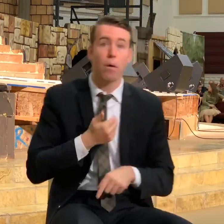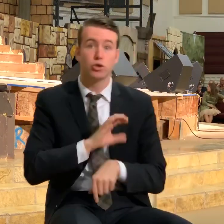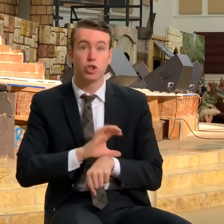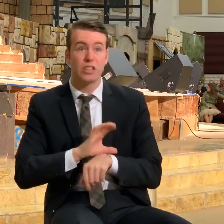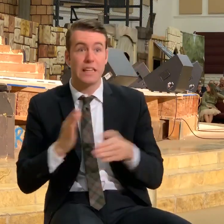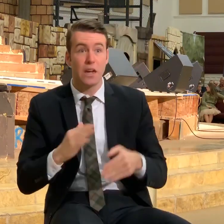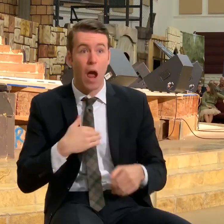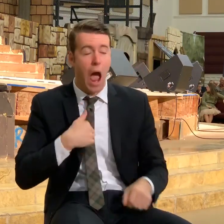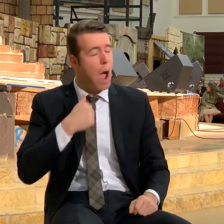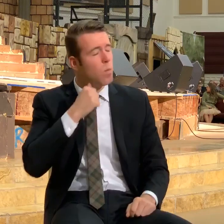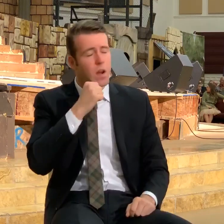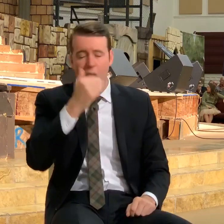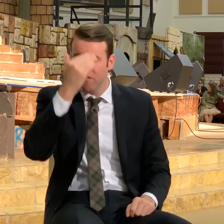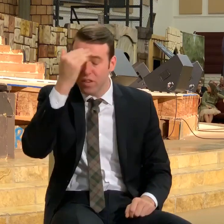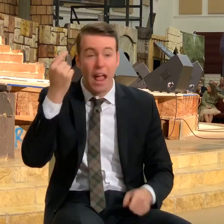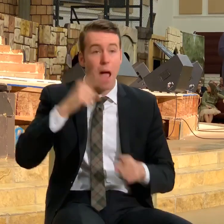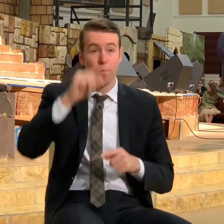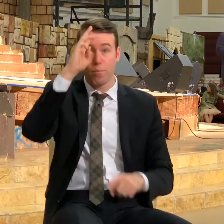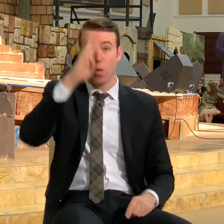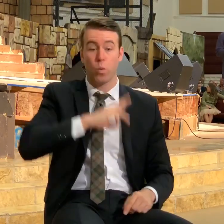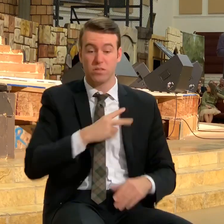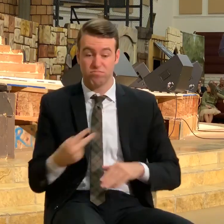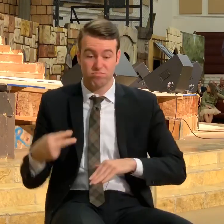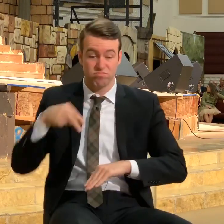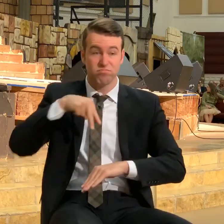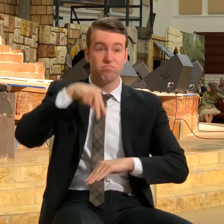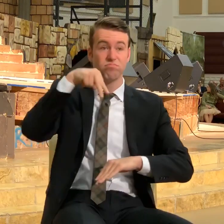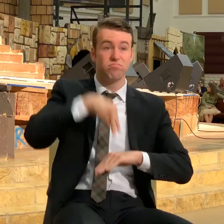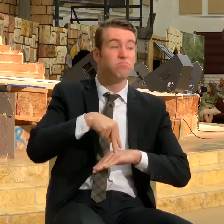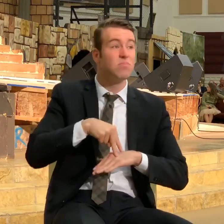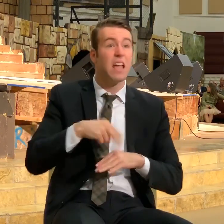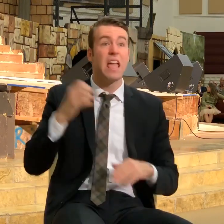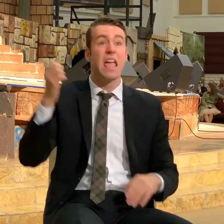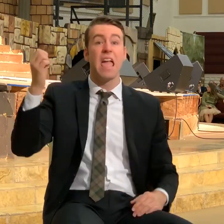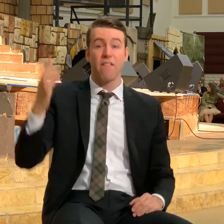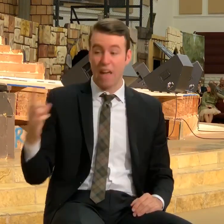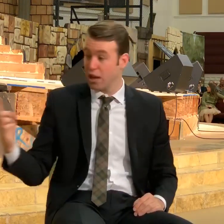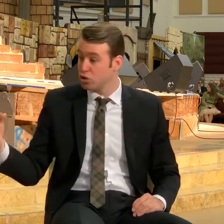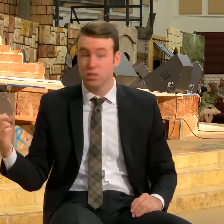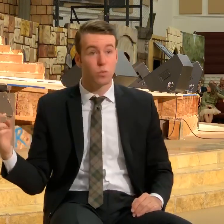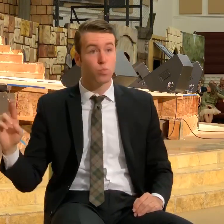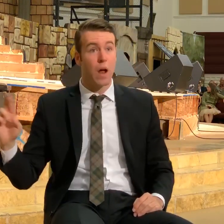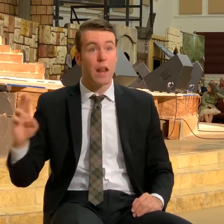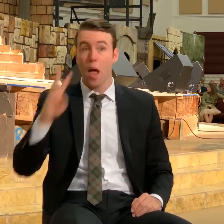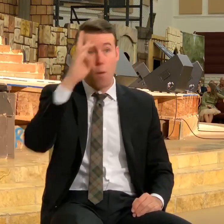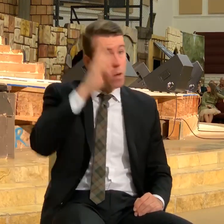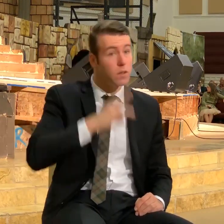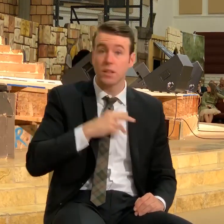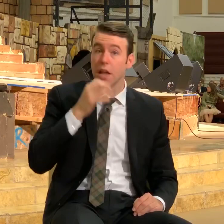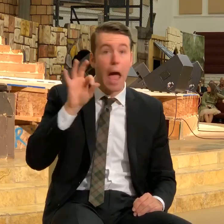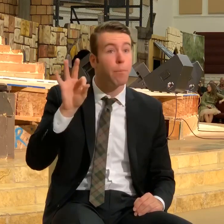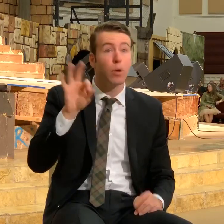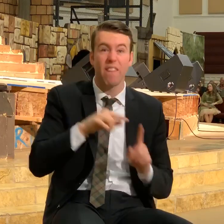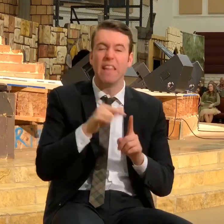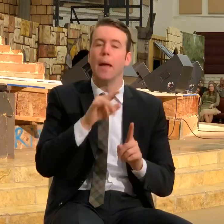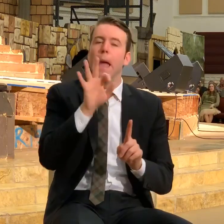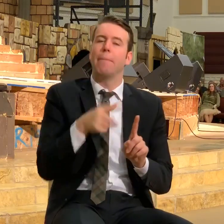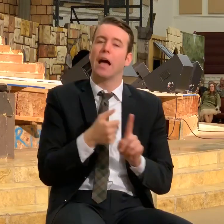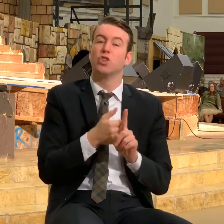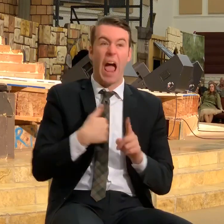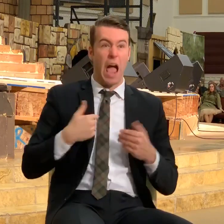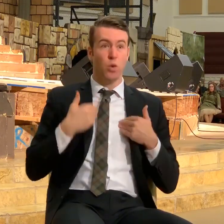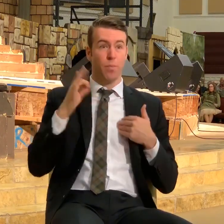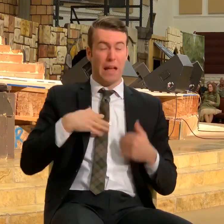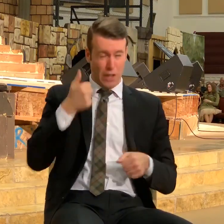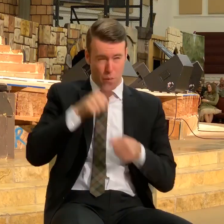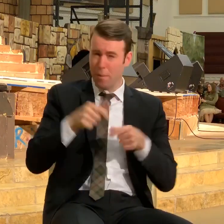I'll never forget on a Sunday night, Brother Wilson stood up right in the preliminaries. We had an evangelist. Brother Wilson wasn't even preaching. He was the pastor. And I was just the youth pastor.